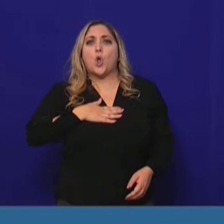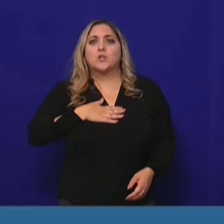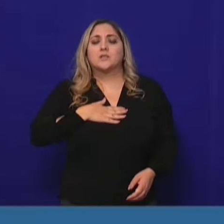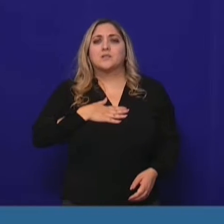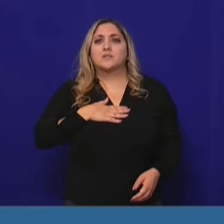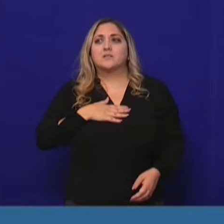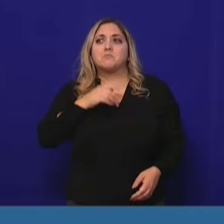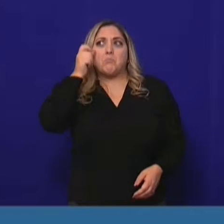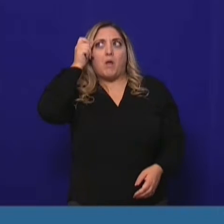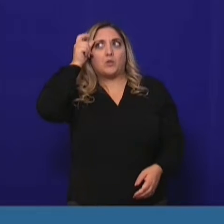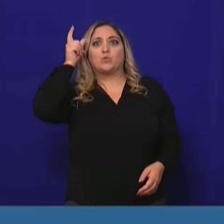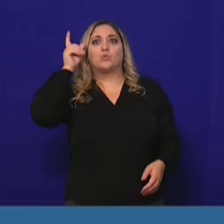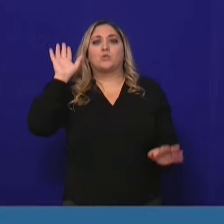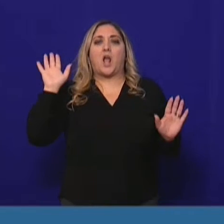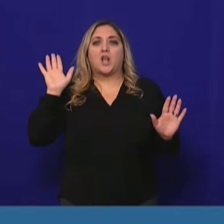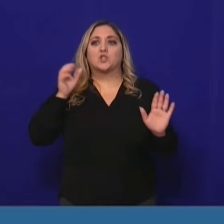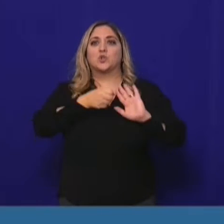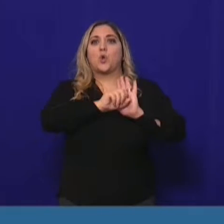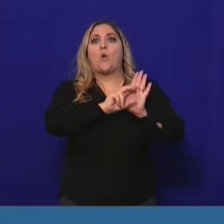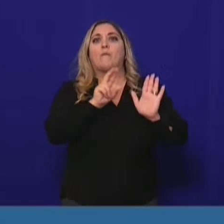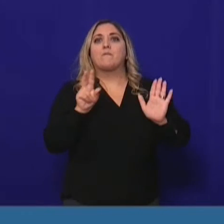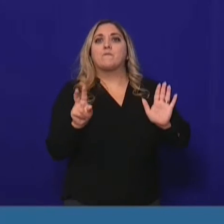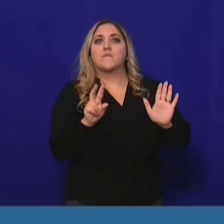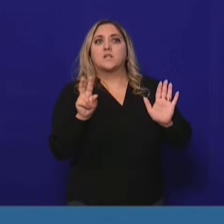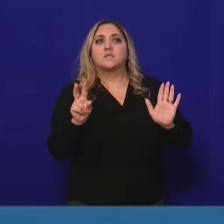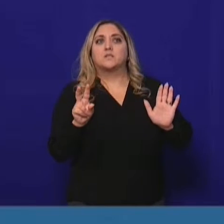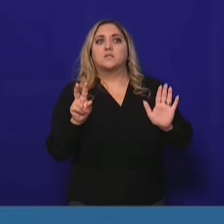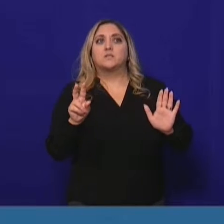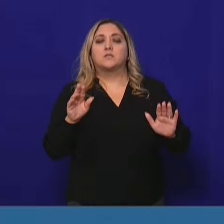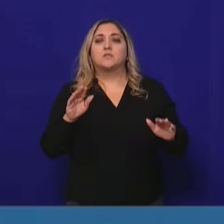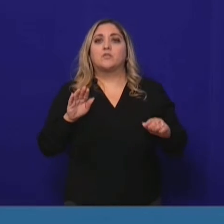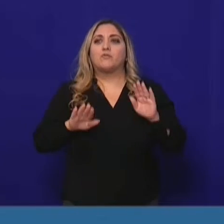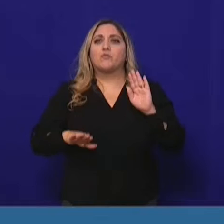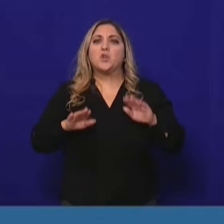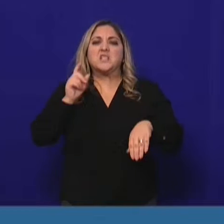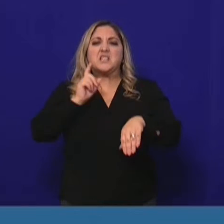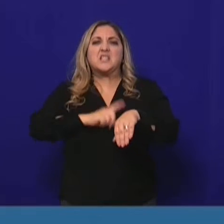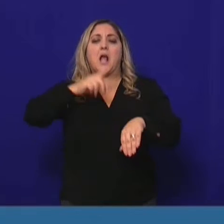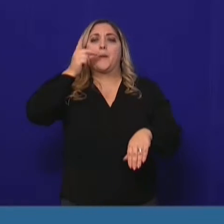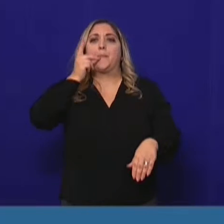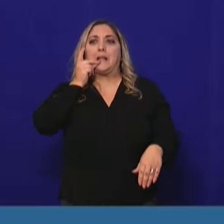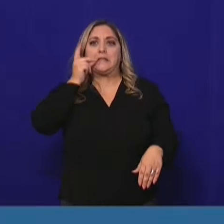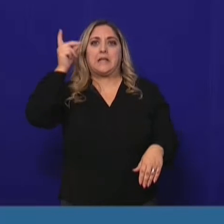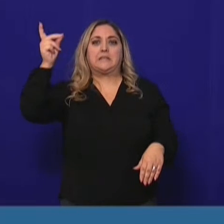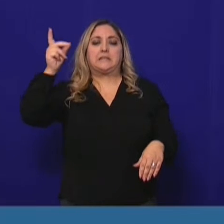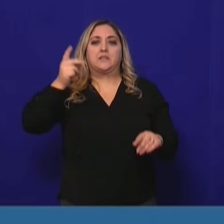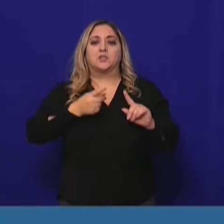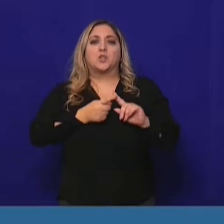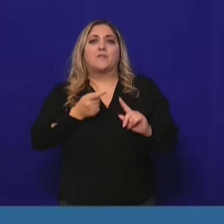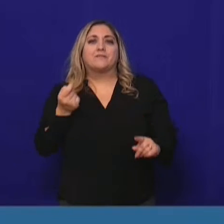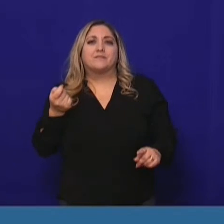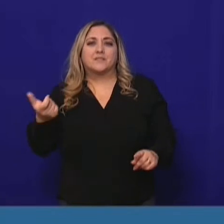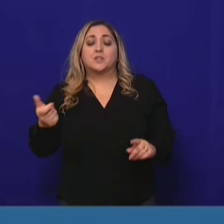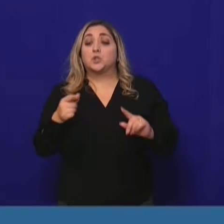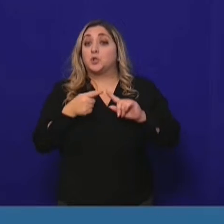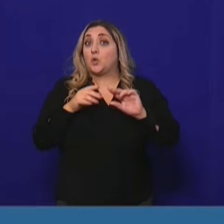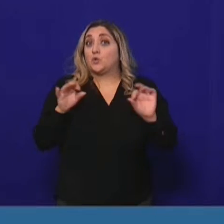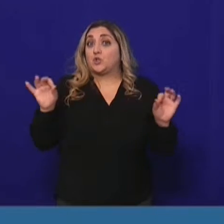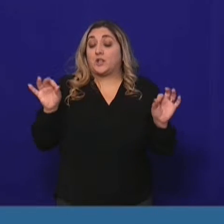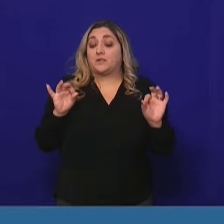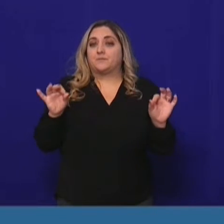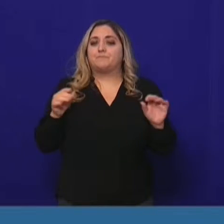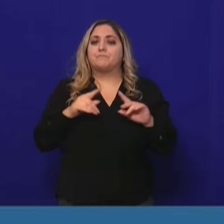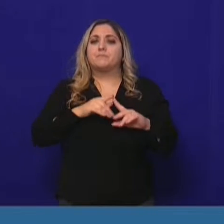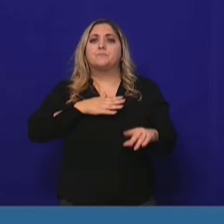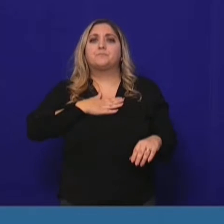persuna ma jindunax li għandu l-COVID. Jista' jkun li jitlalek darba d-deni jew inkella jitlalek ftit jew ma jitlalek xejn jew